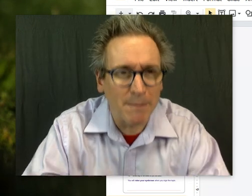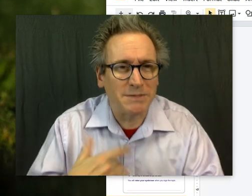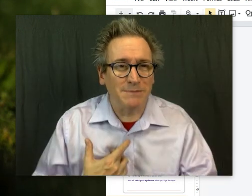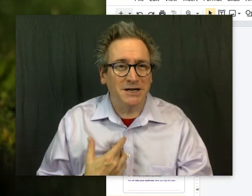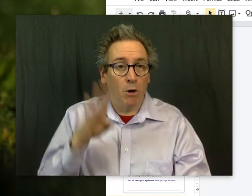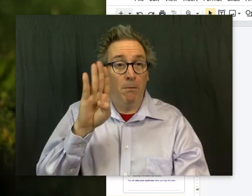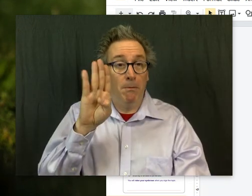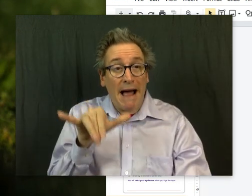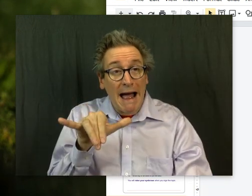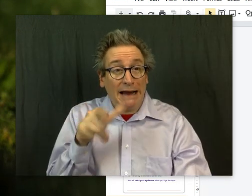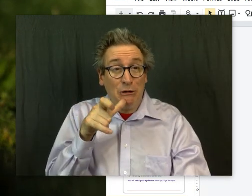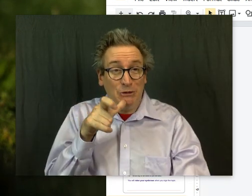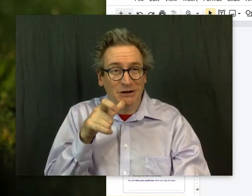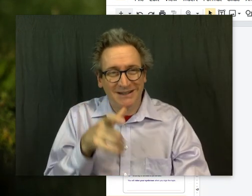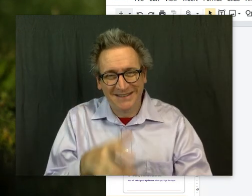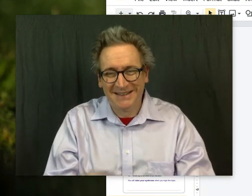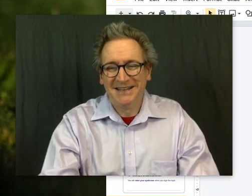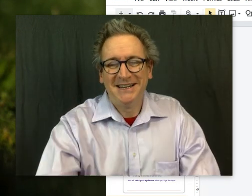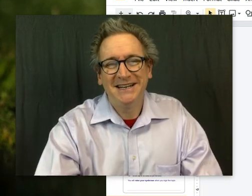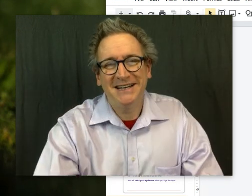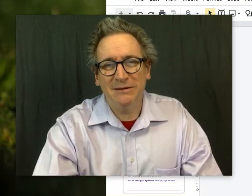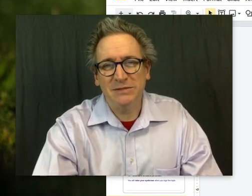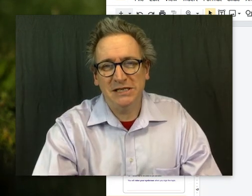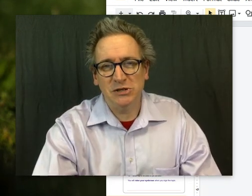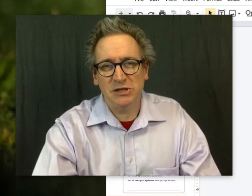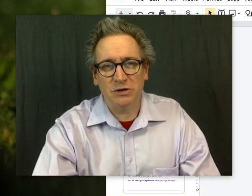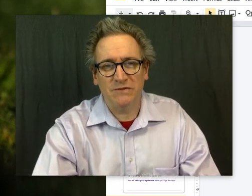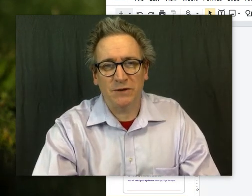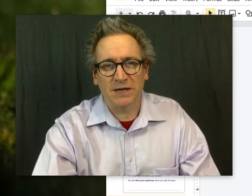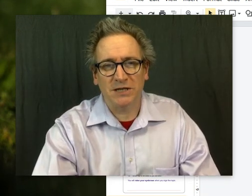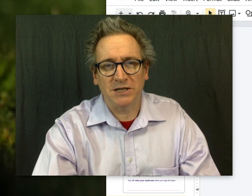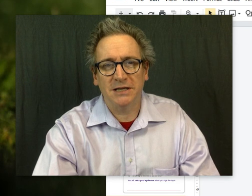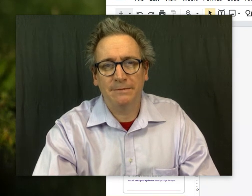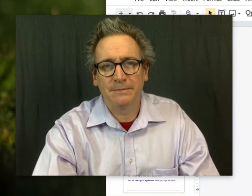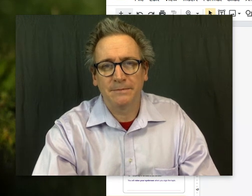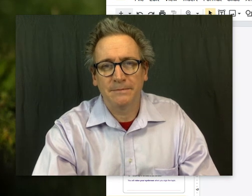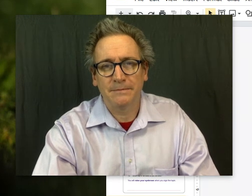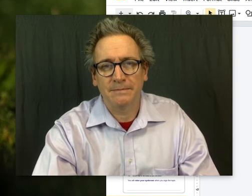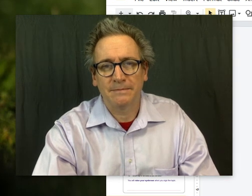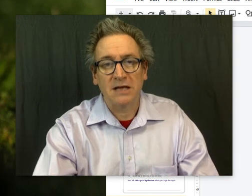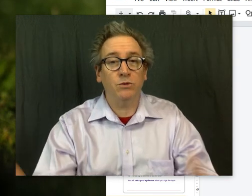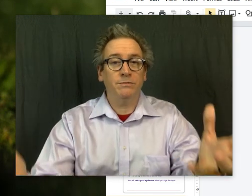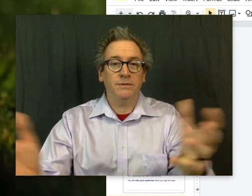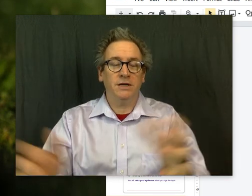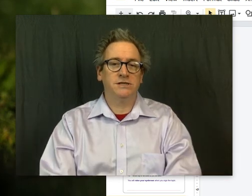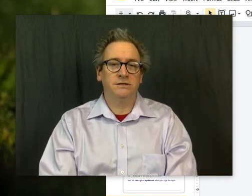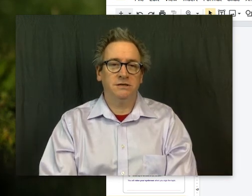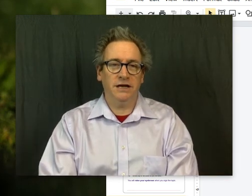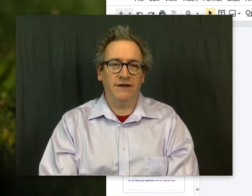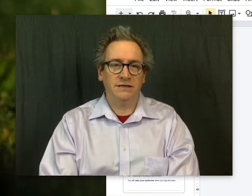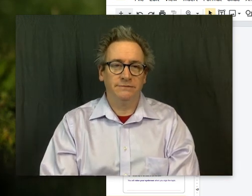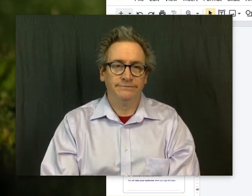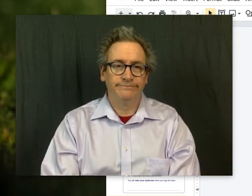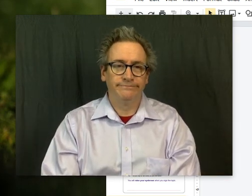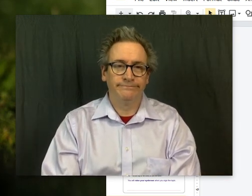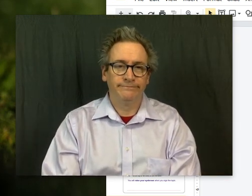I'm tempted to go by who, since there's a sort of direction to that. So here's